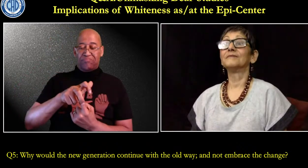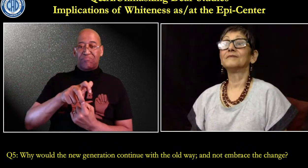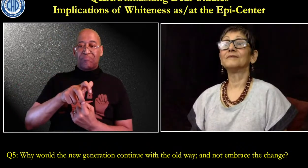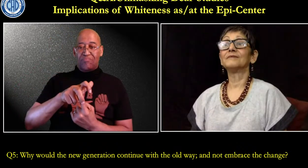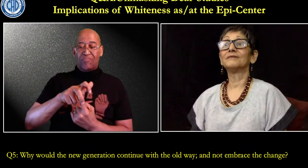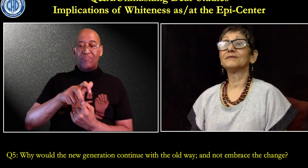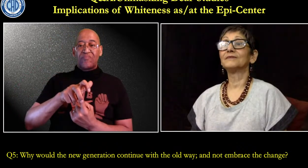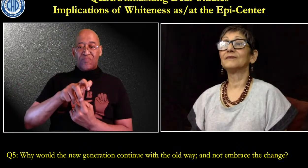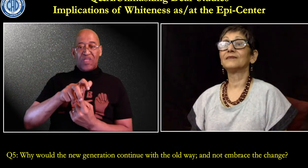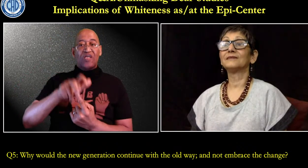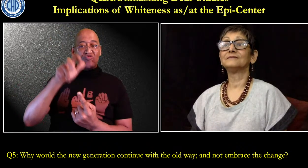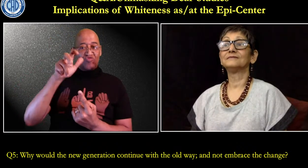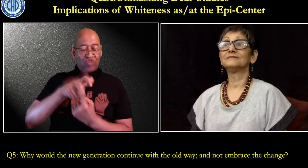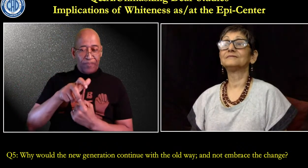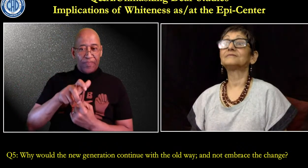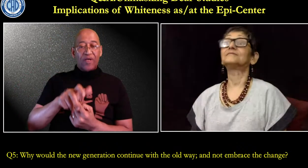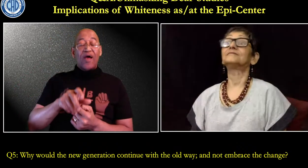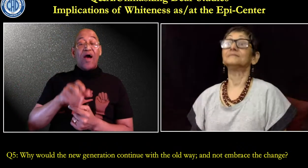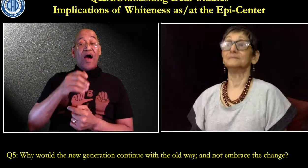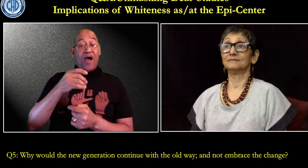And those students